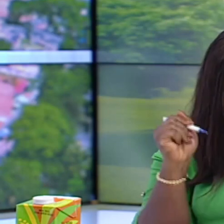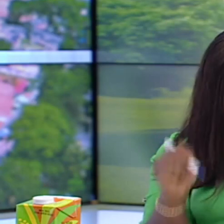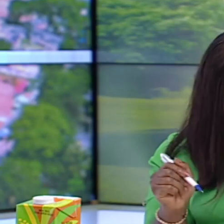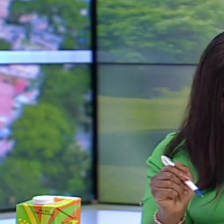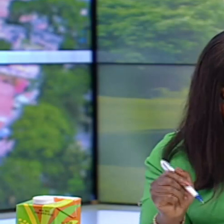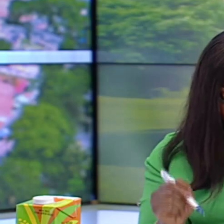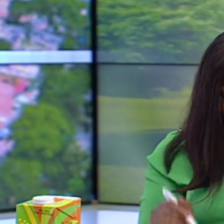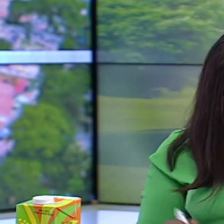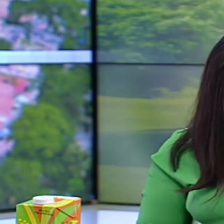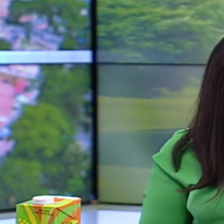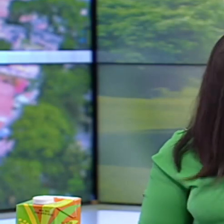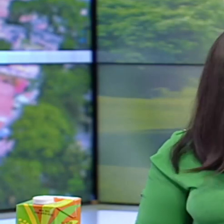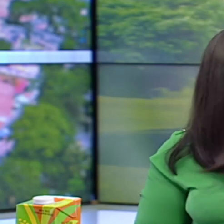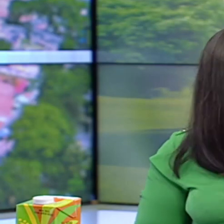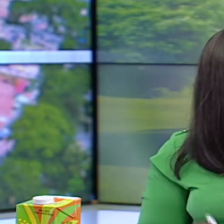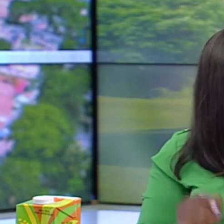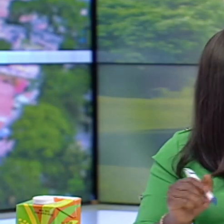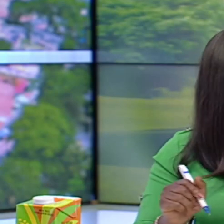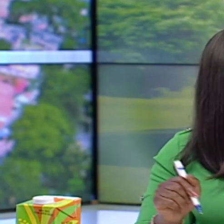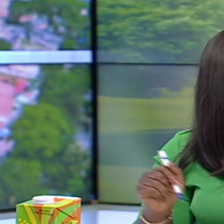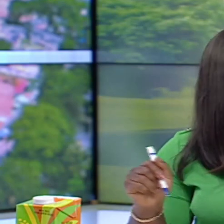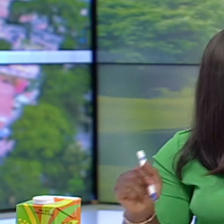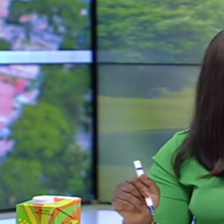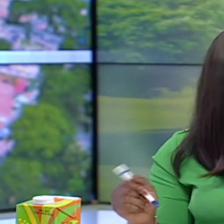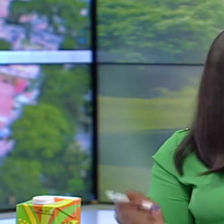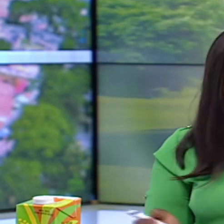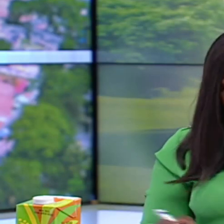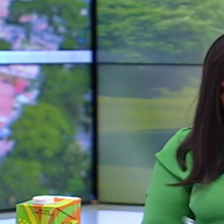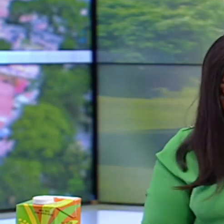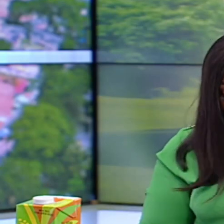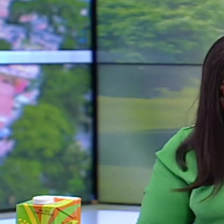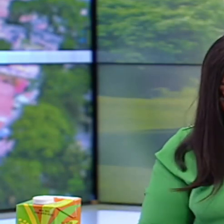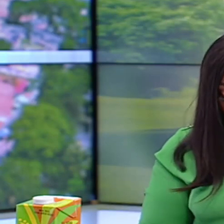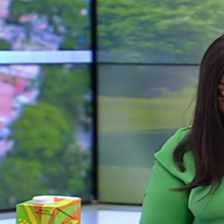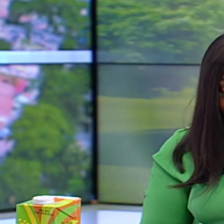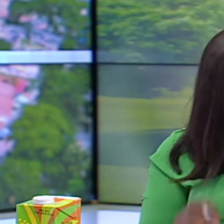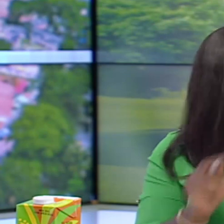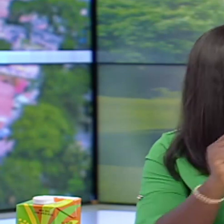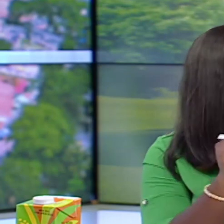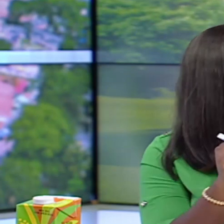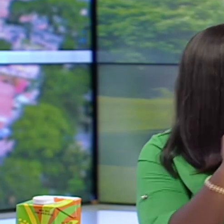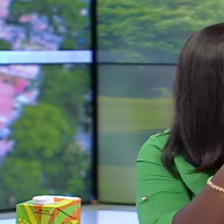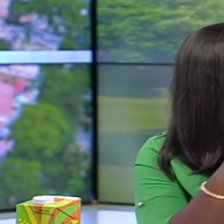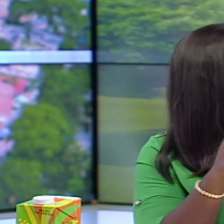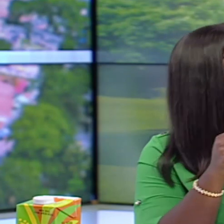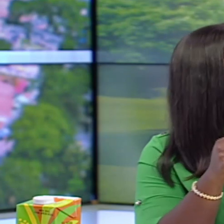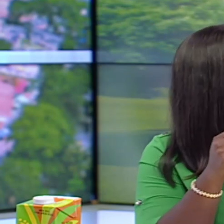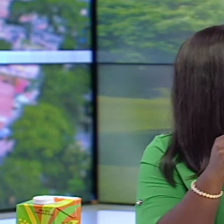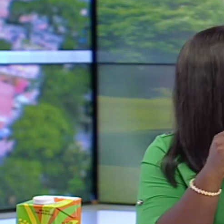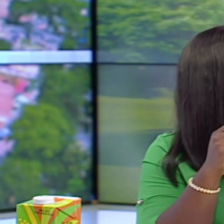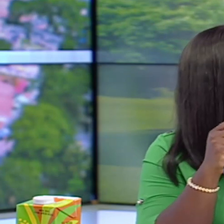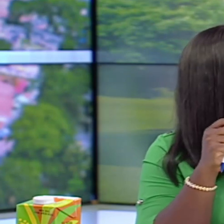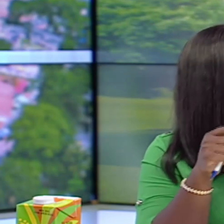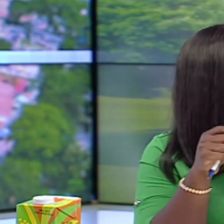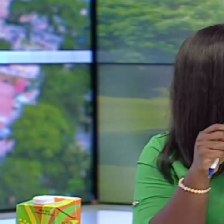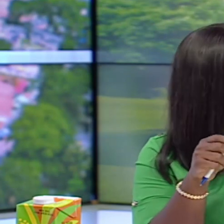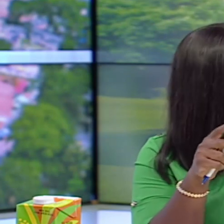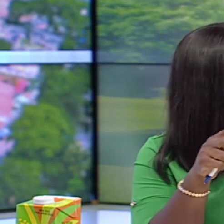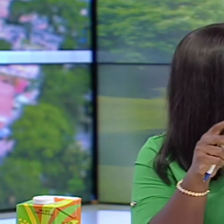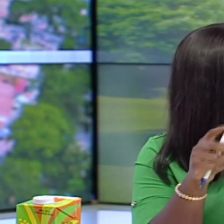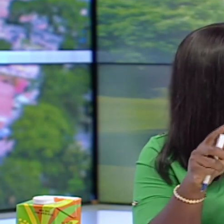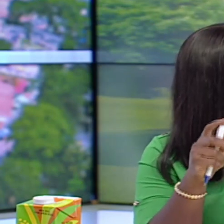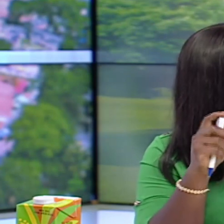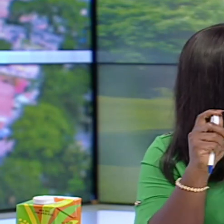risk population. And then people, the contact tracing. Now, I have a problem with the at-risk population. Yesterday, Daily